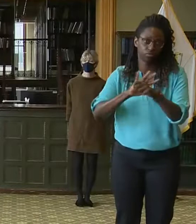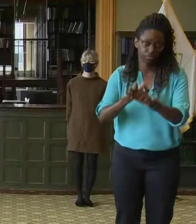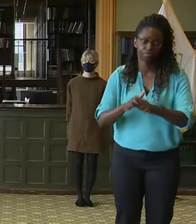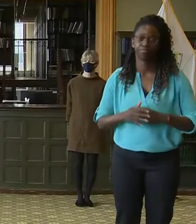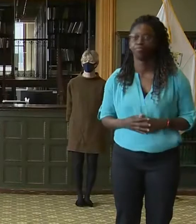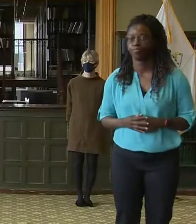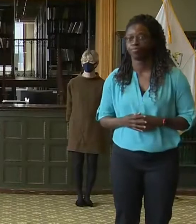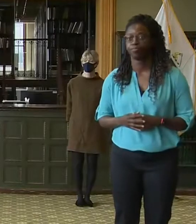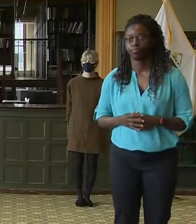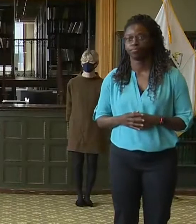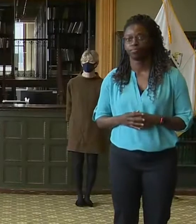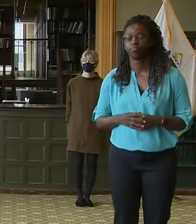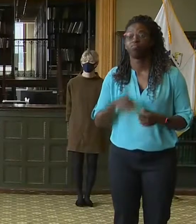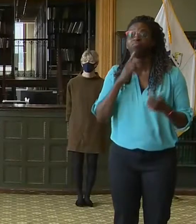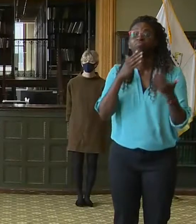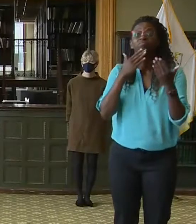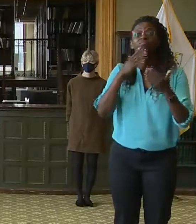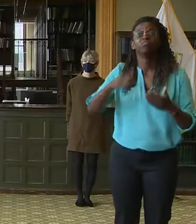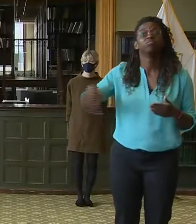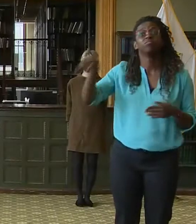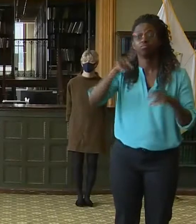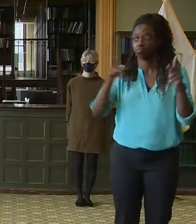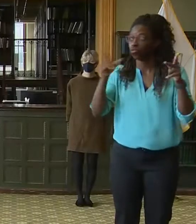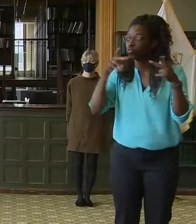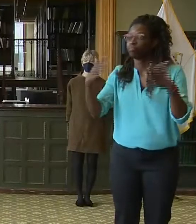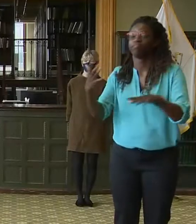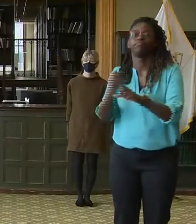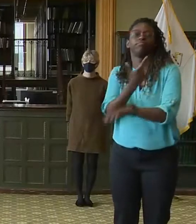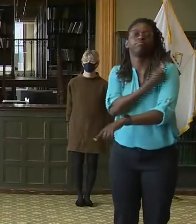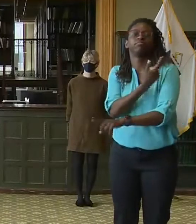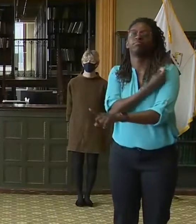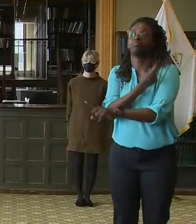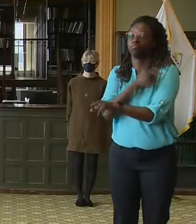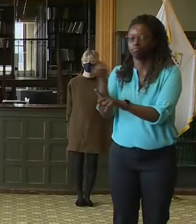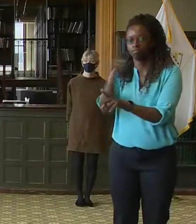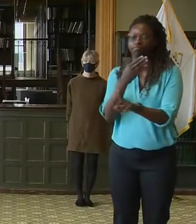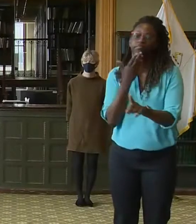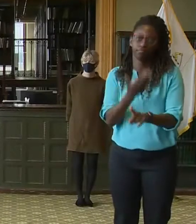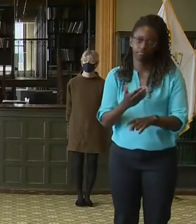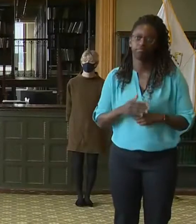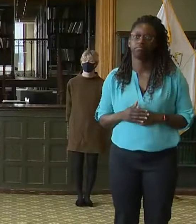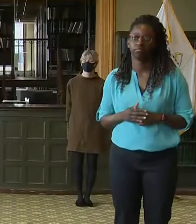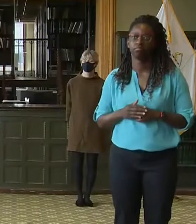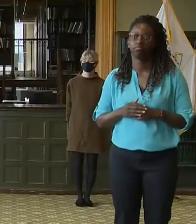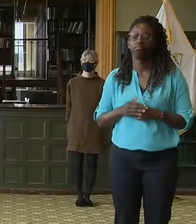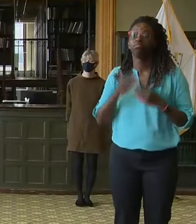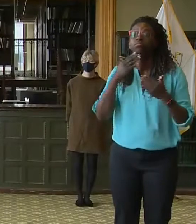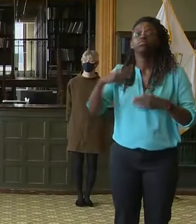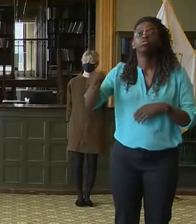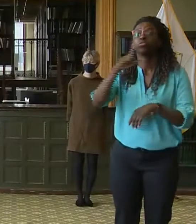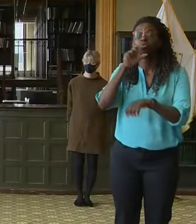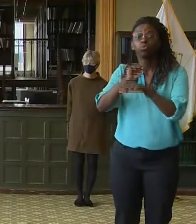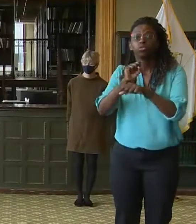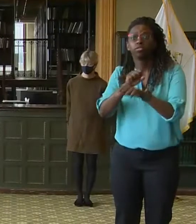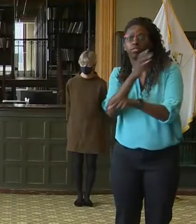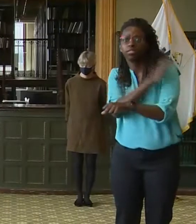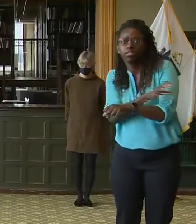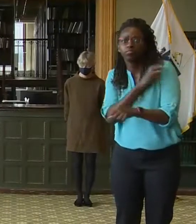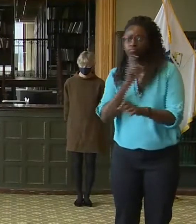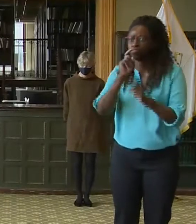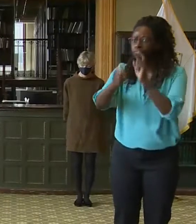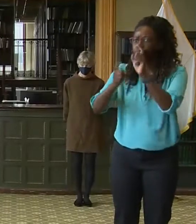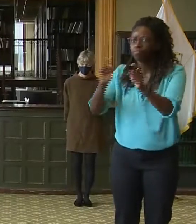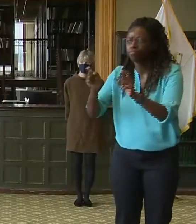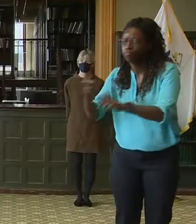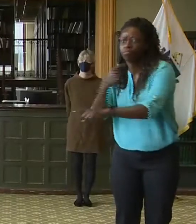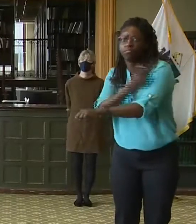getting vaccinated, and to the men and the women who put together the clinics that made it possible for Massachusetts to be a national leader